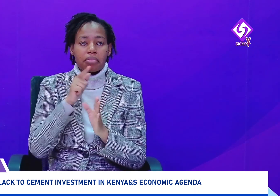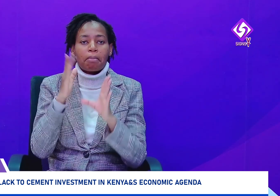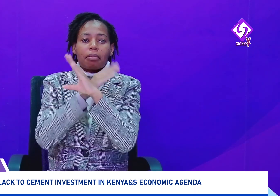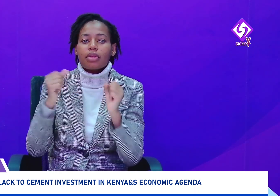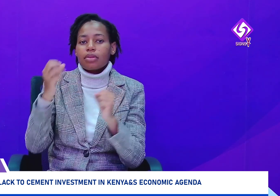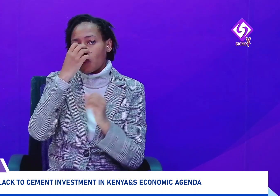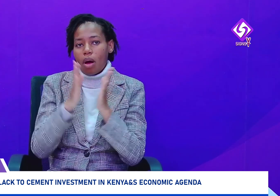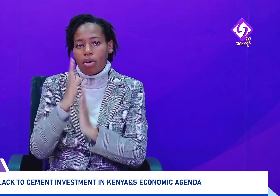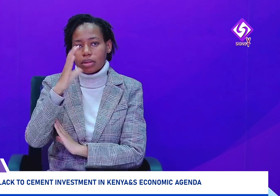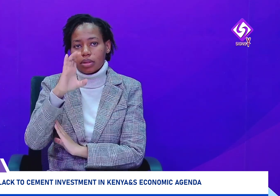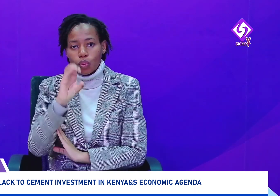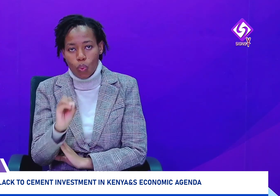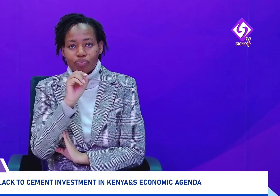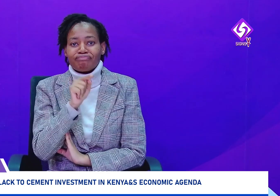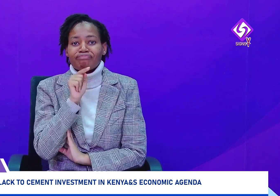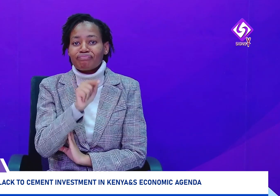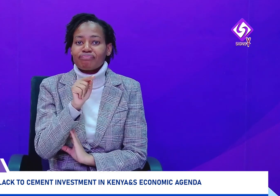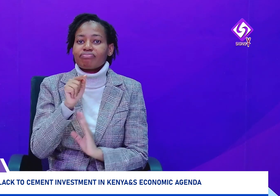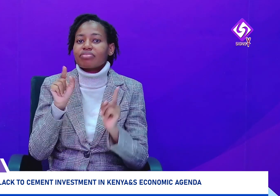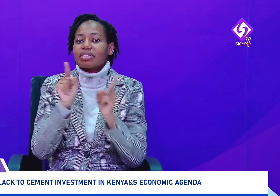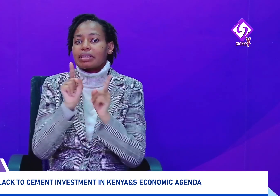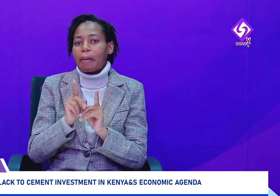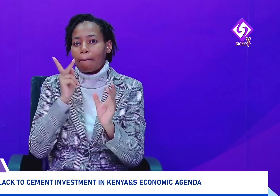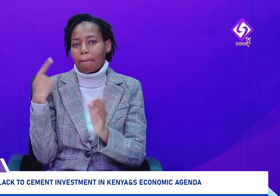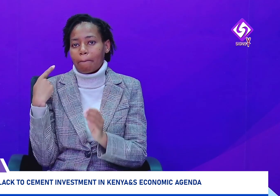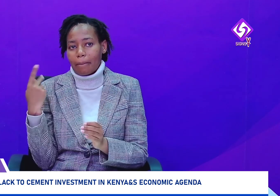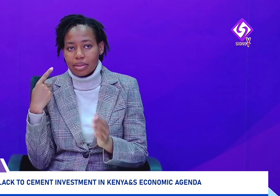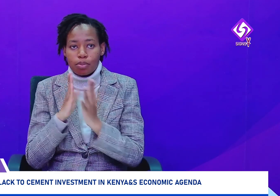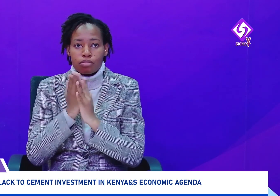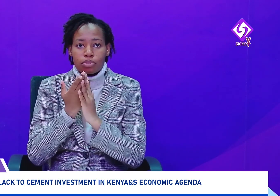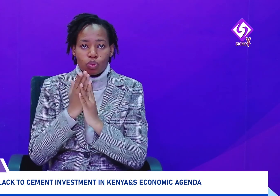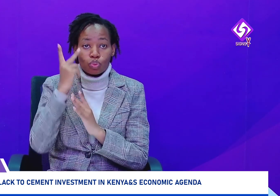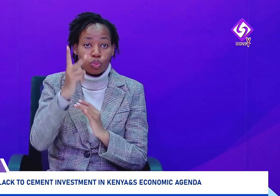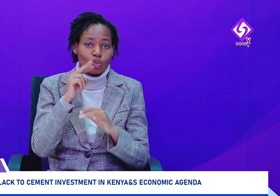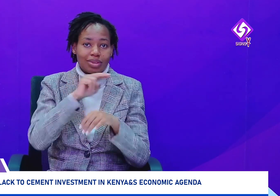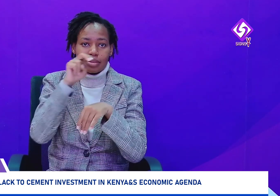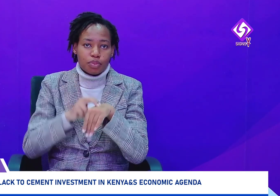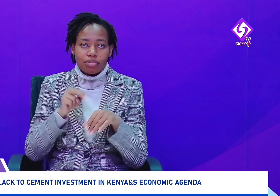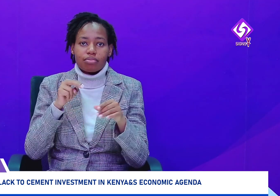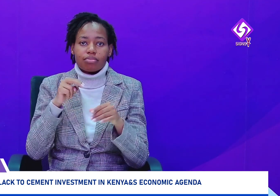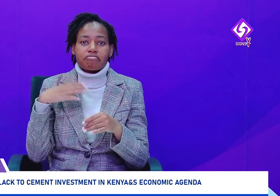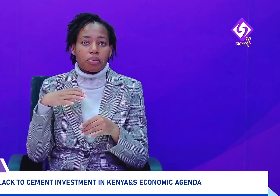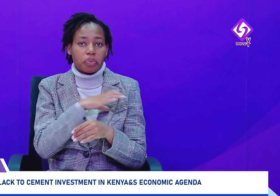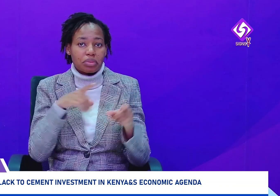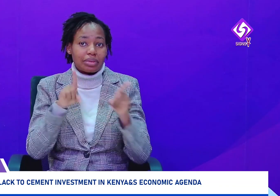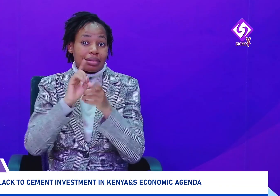sector investment, and financing catalytic projects that align directly with Kenya's economic